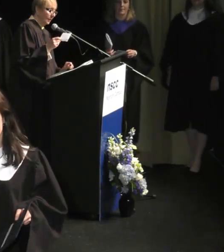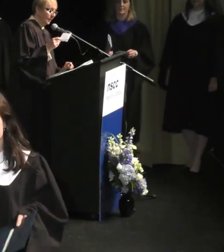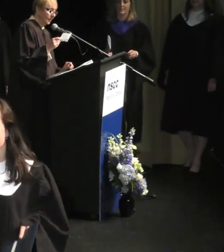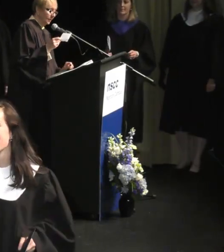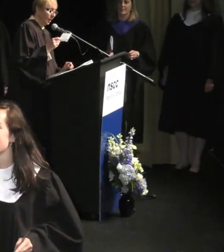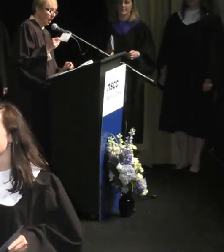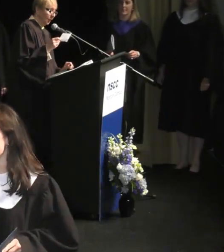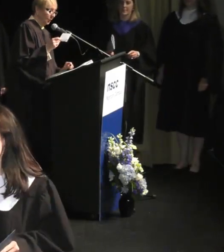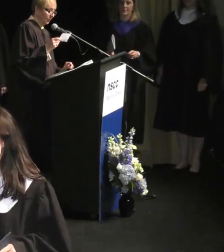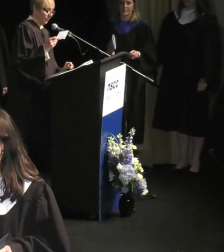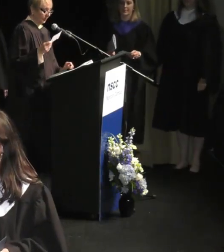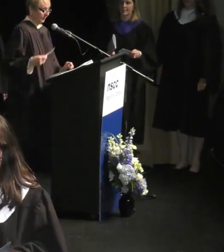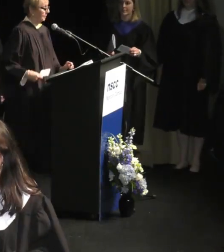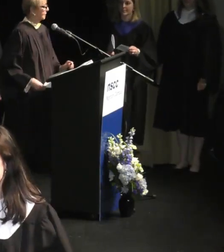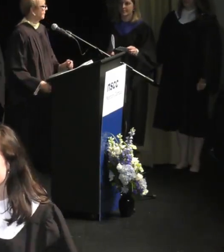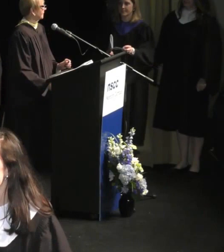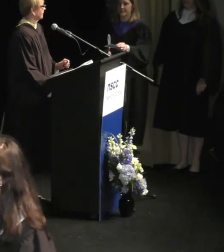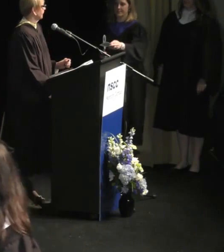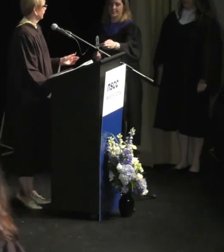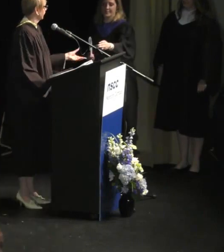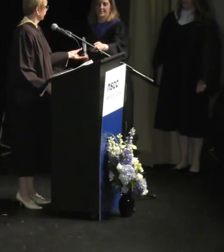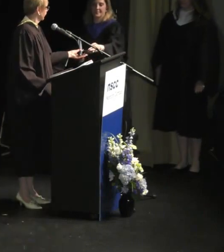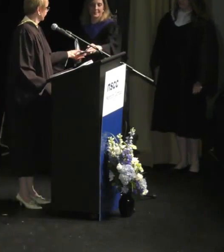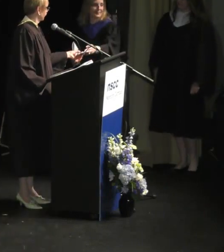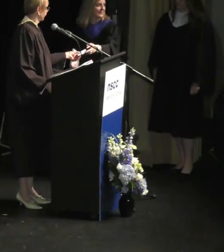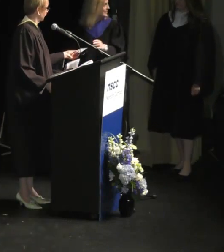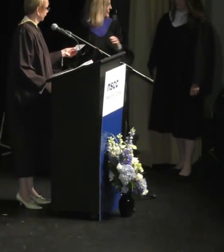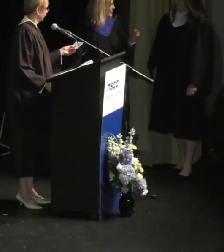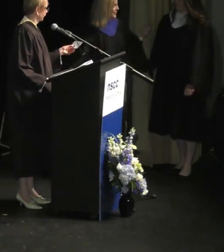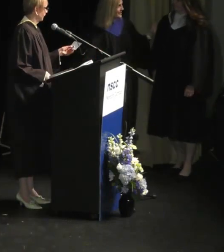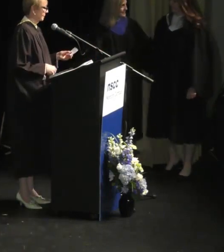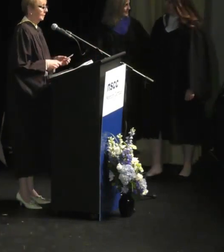Holly Dixon, honors.